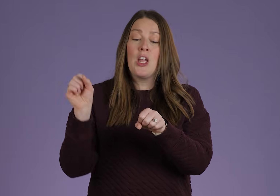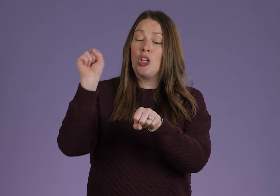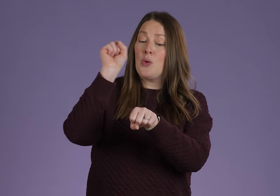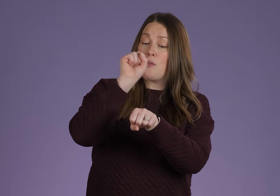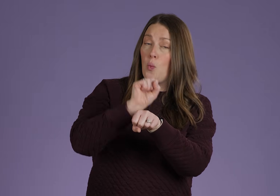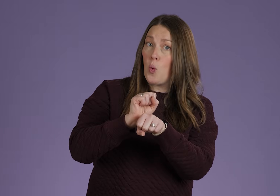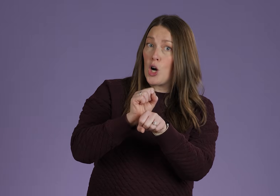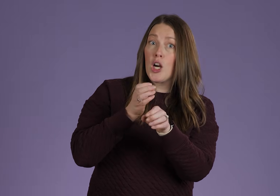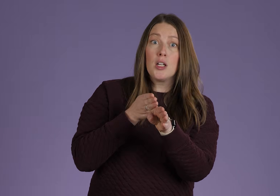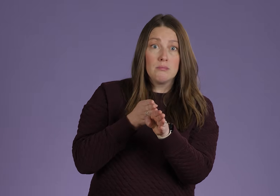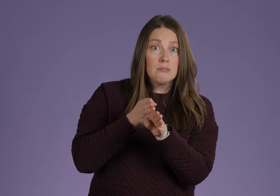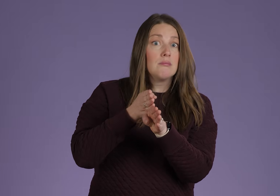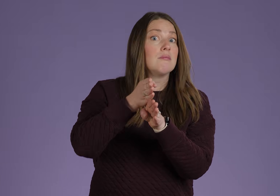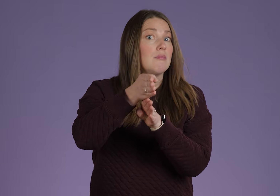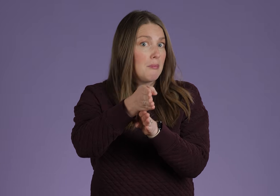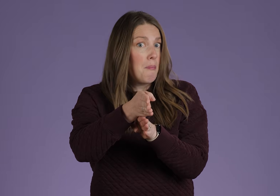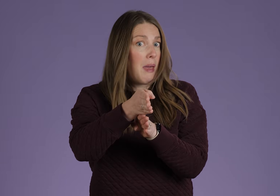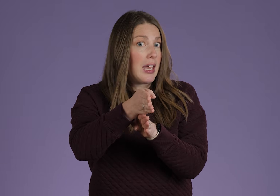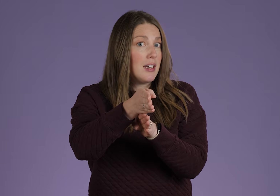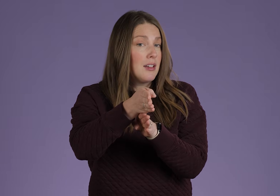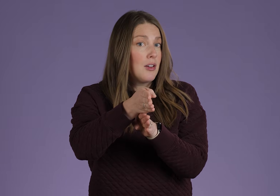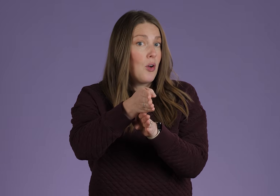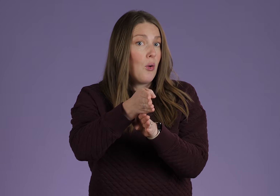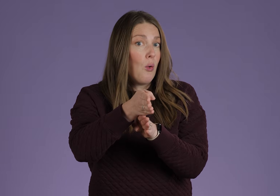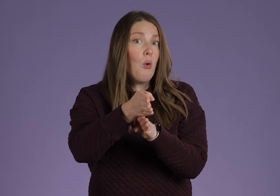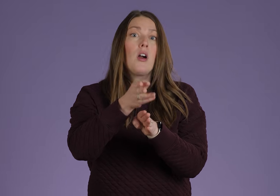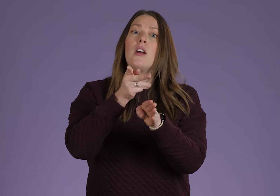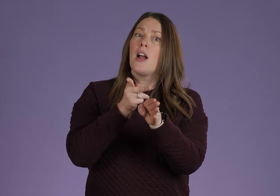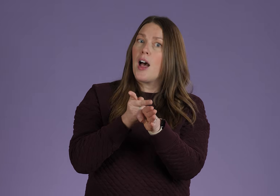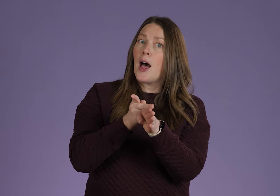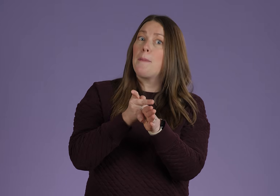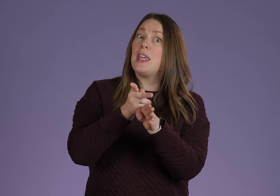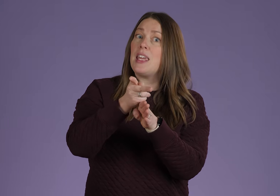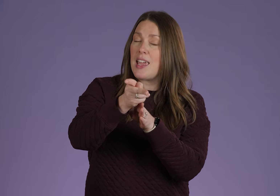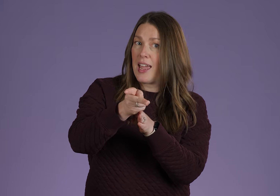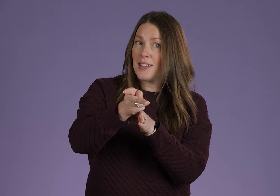You have work, main, or a P hand.